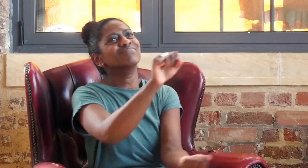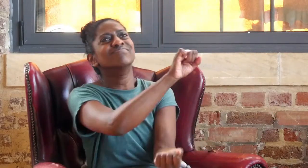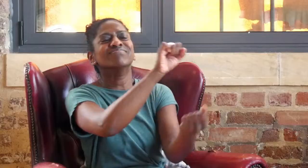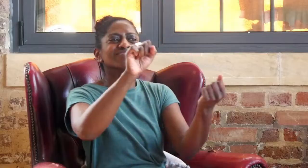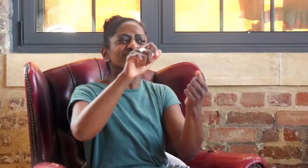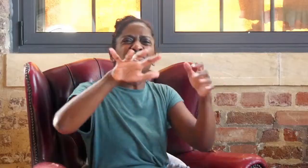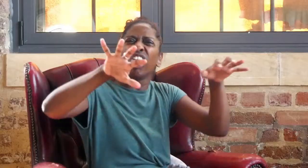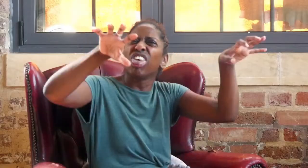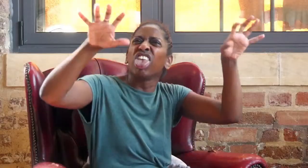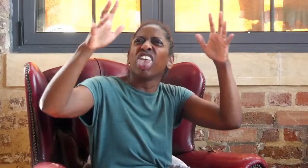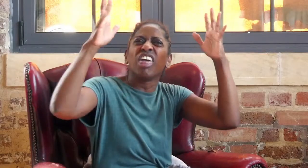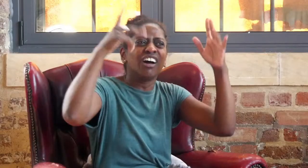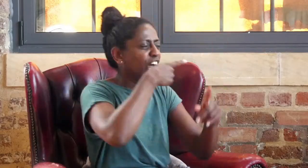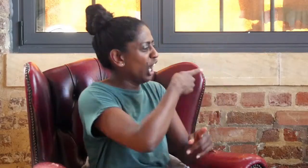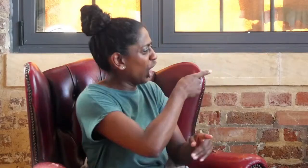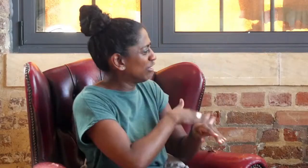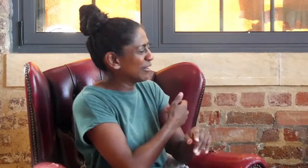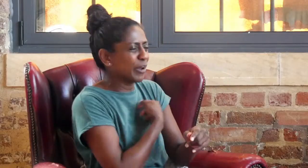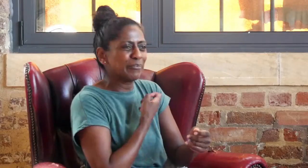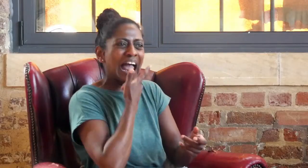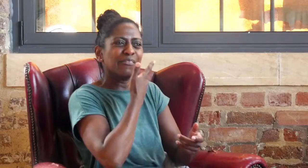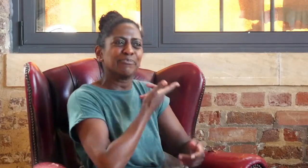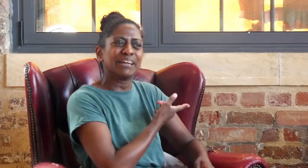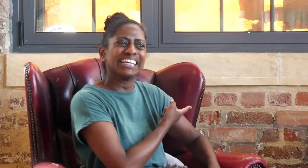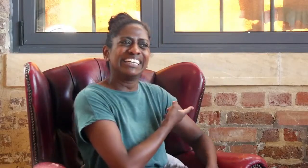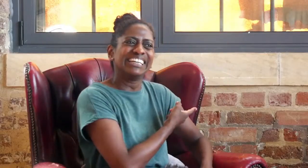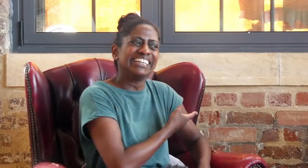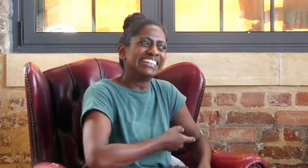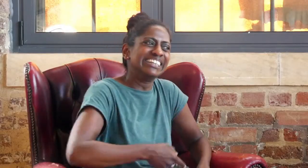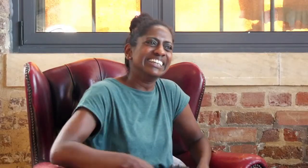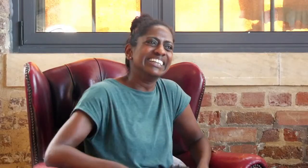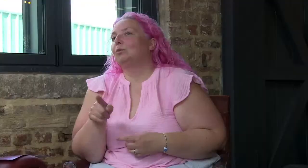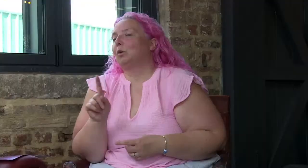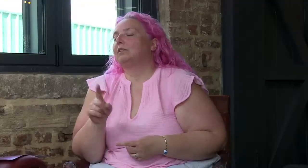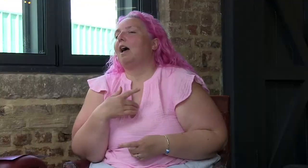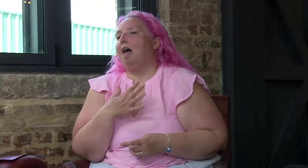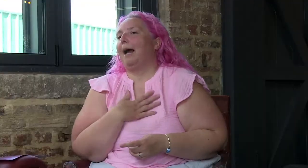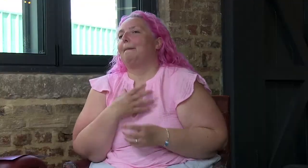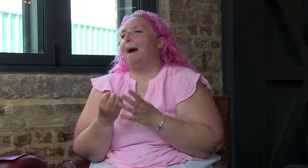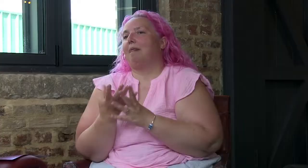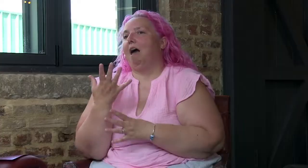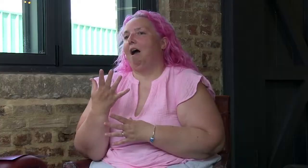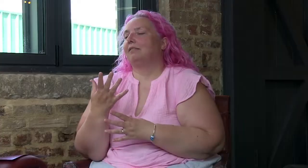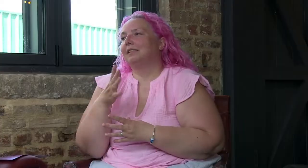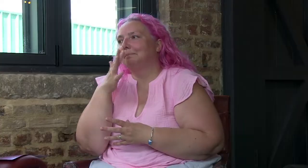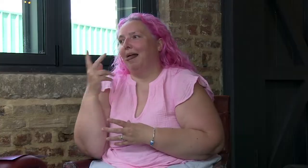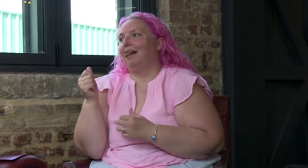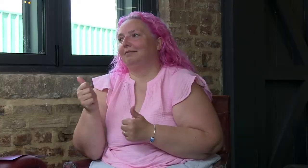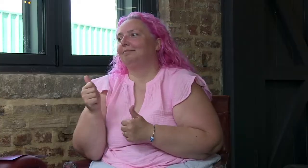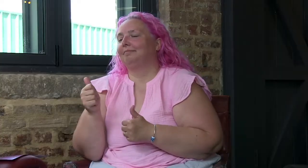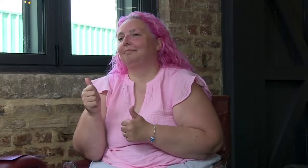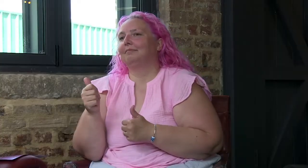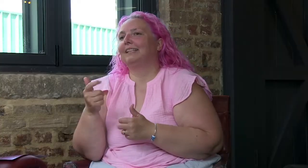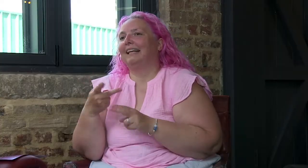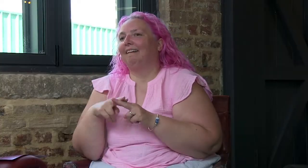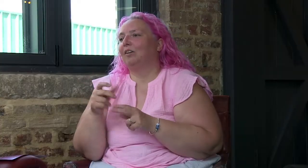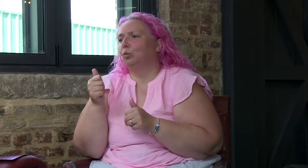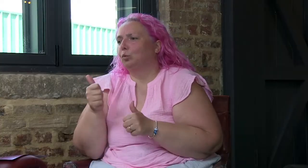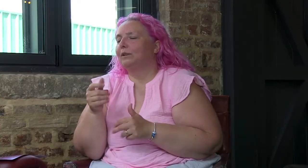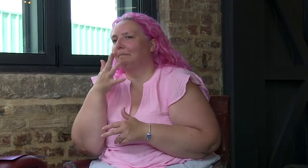it, and it was just brilliant. It just made me happy. I loved having them with me. I think that is what I like about plants. I love the